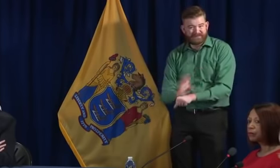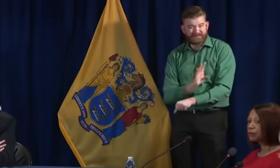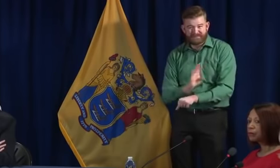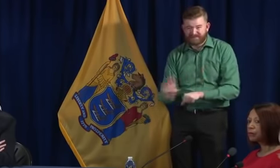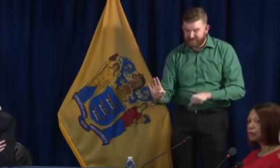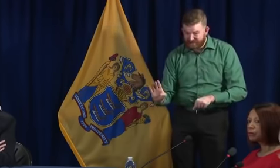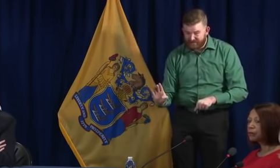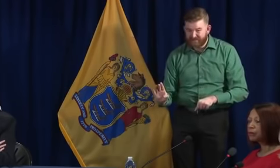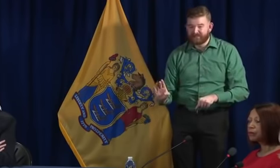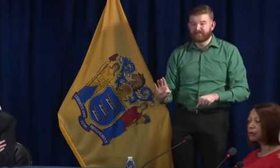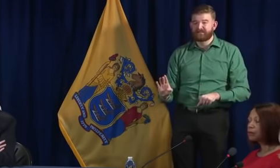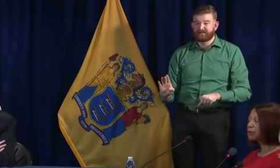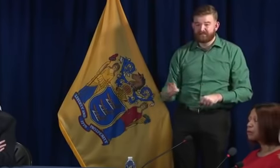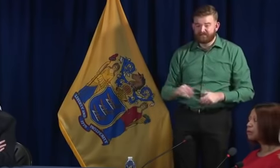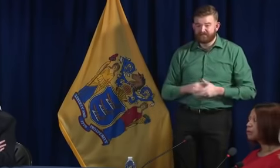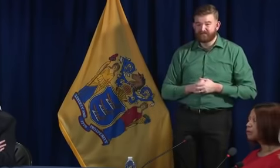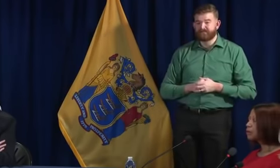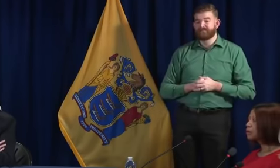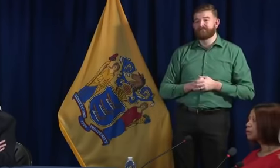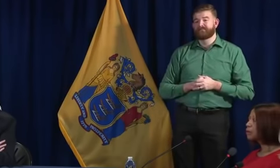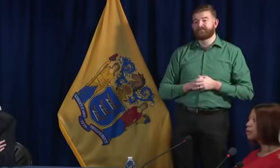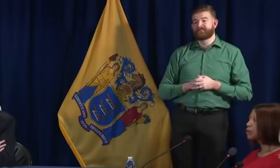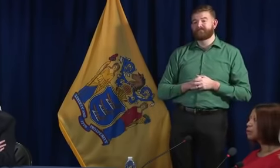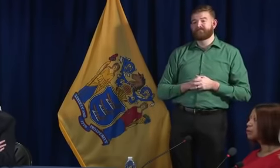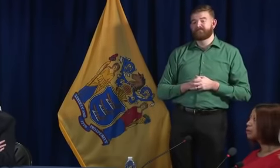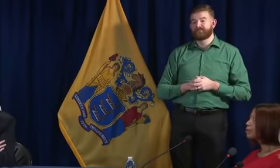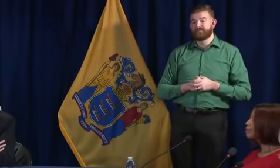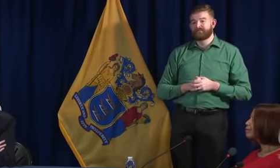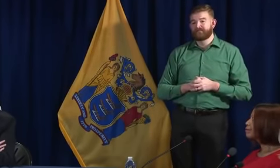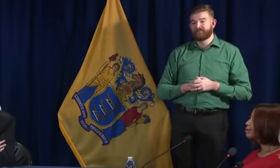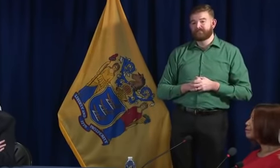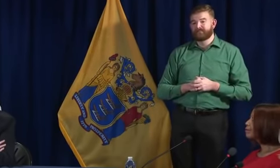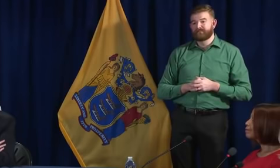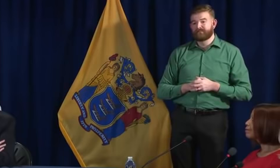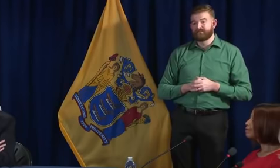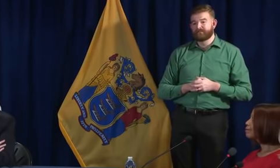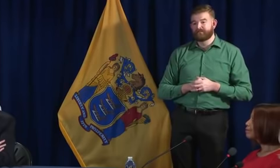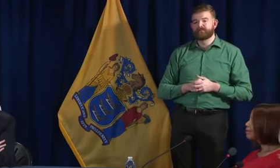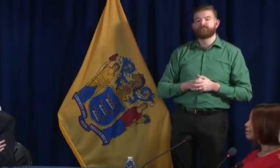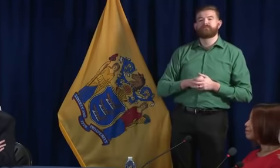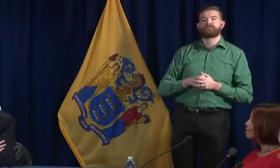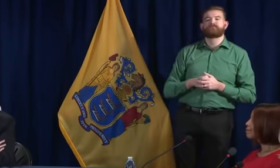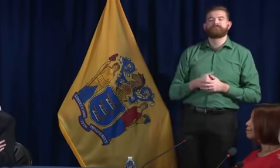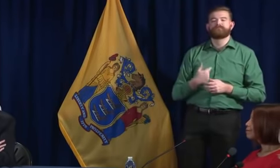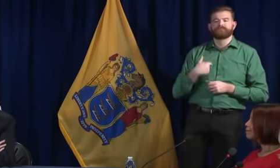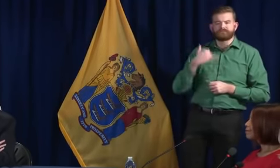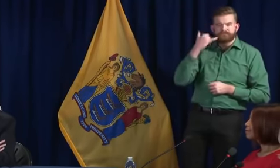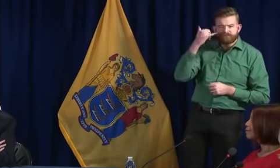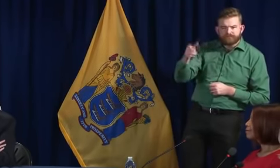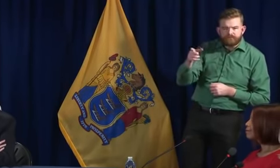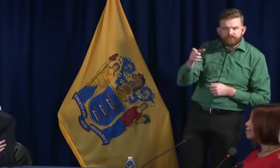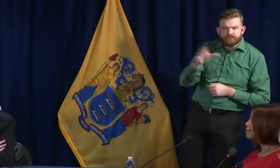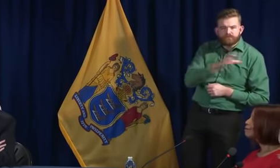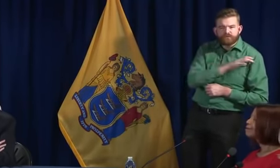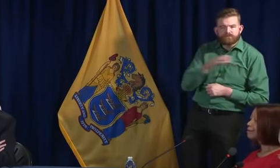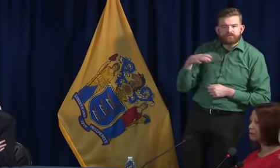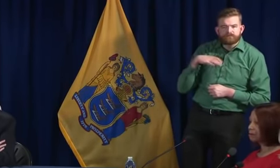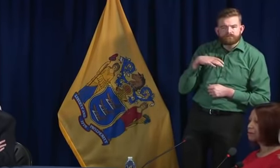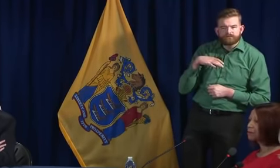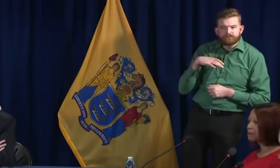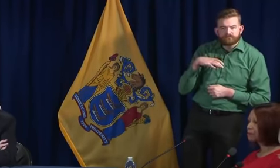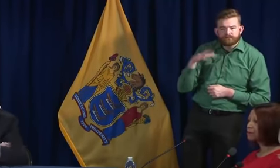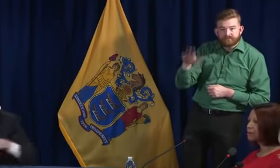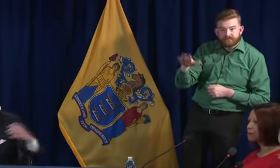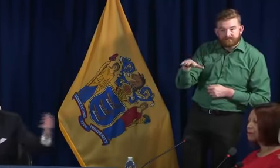the end of our call with the congressional delegation, I said the two words we all need you to remember more than any other right now are block grants. The extent